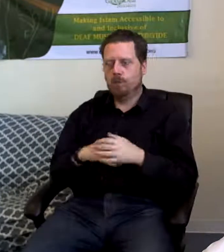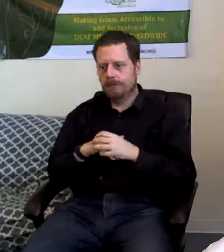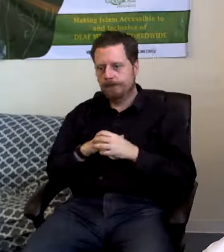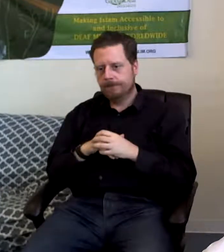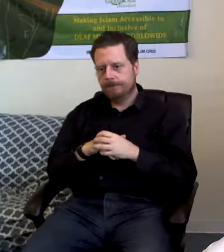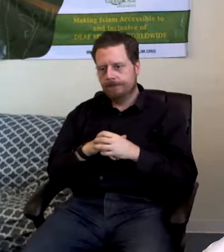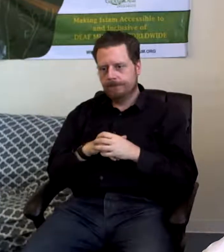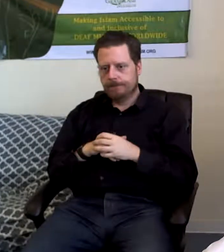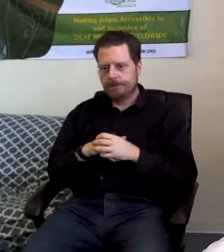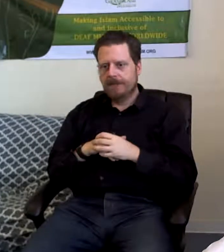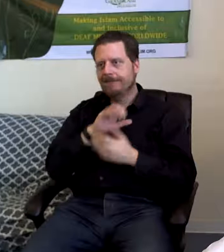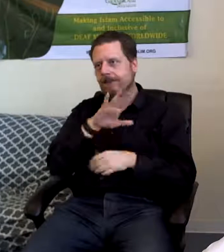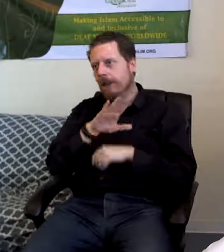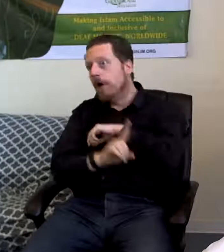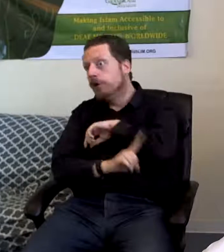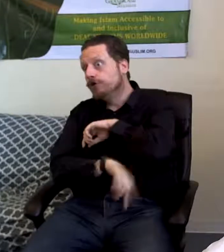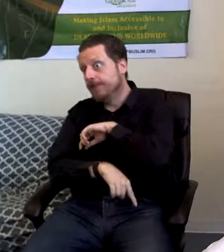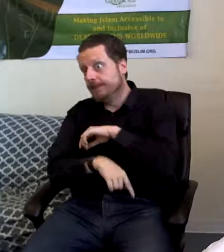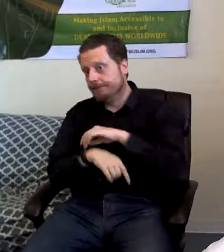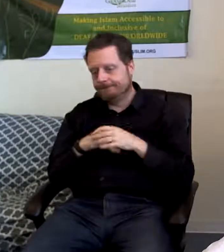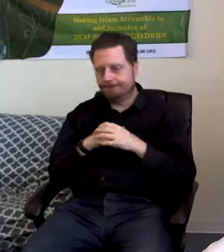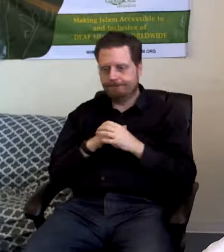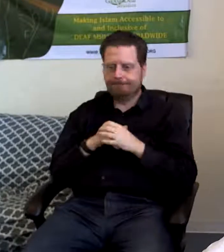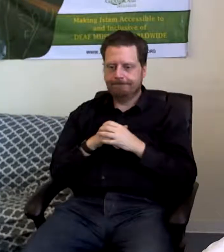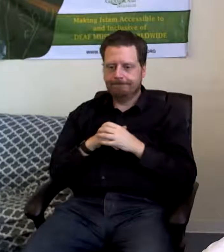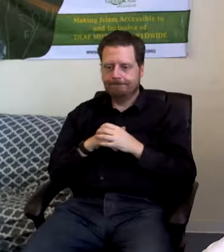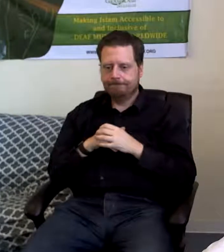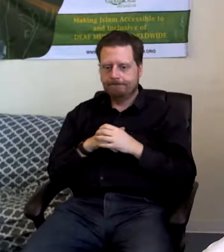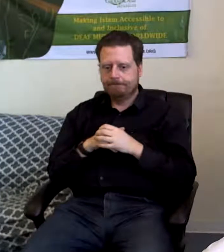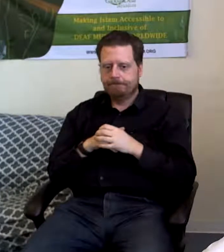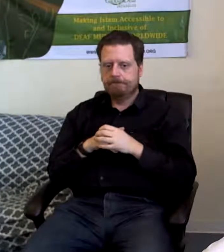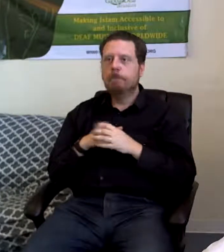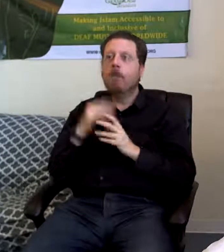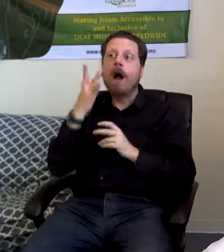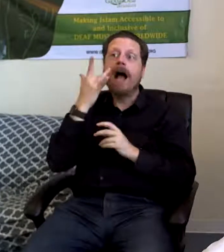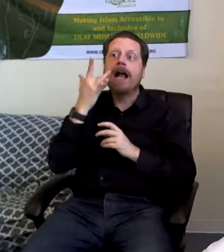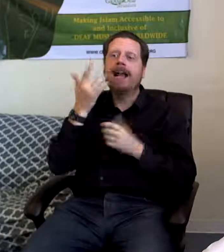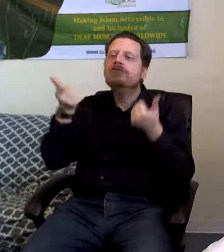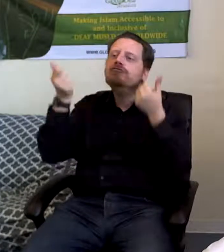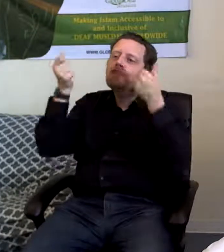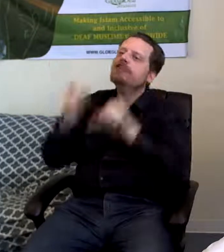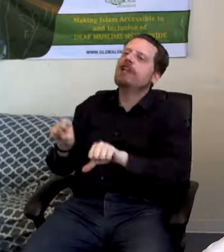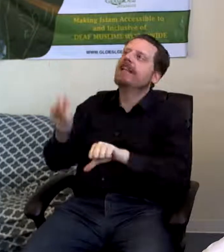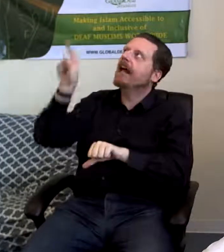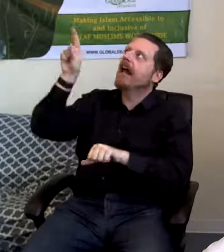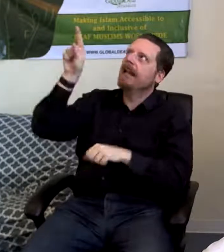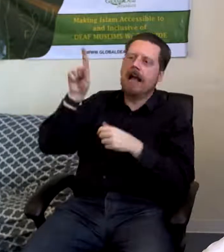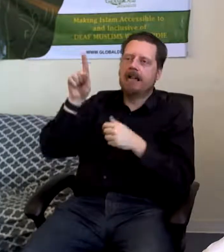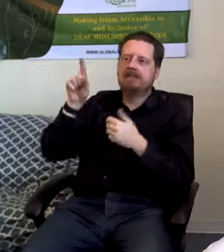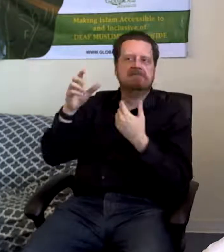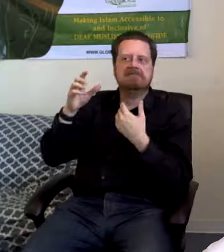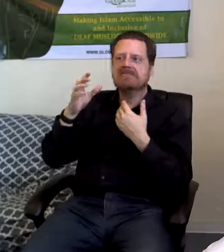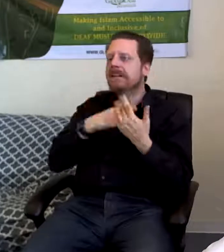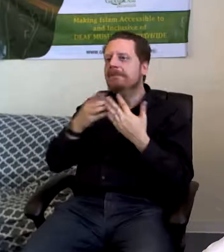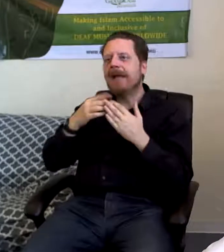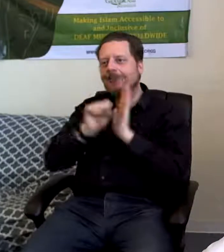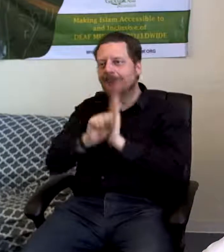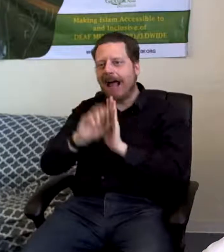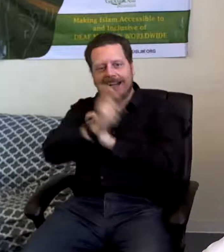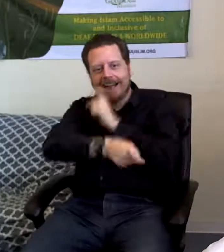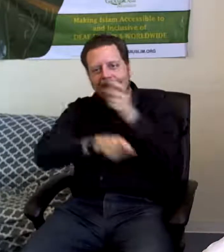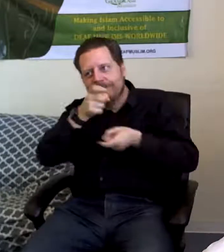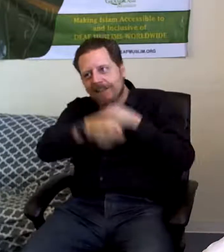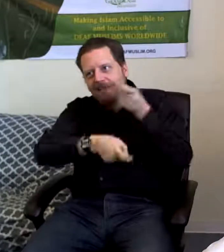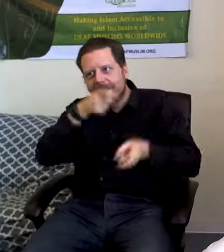which means their punishment for rejecting Allah despite all the signs.